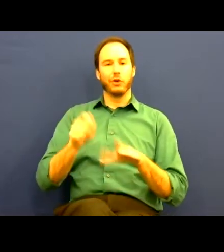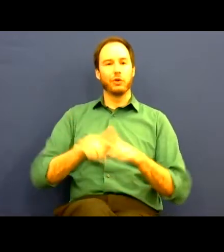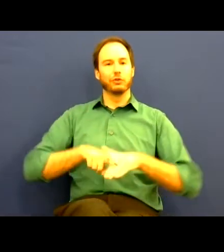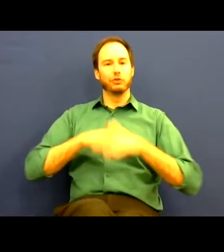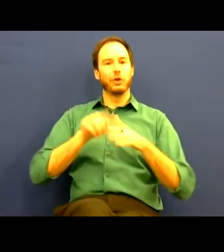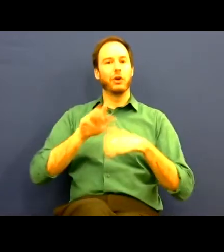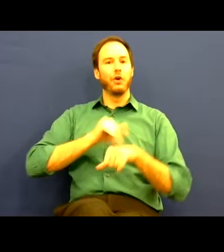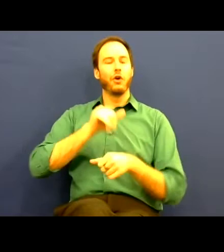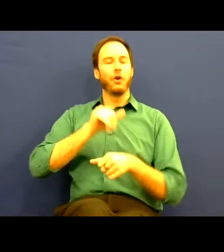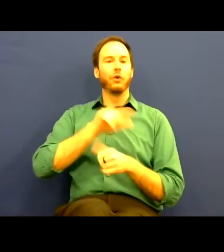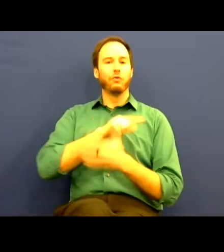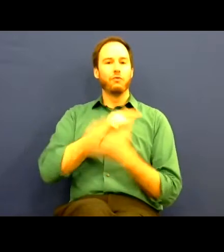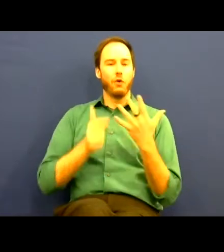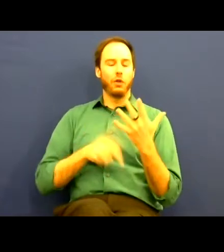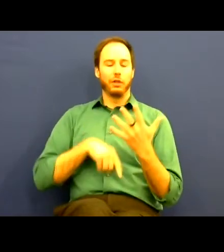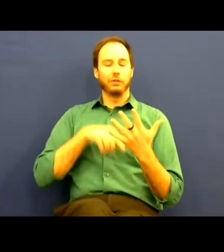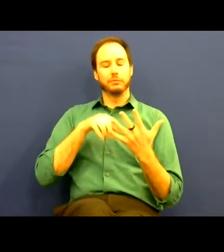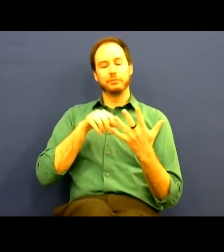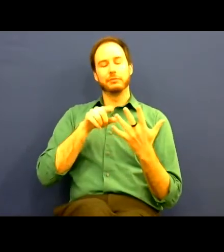the roll.